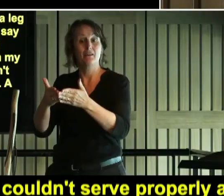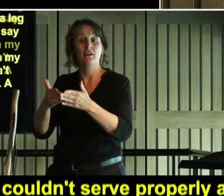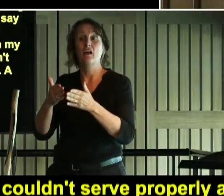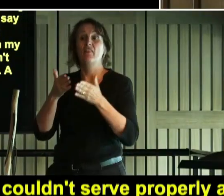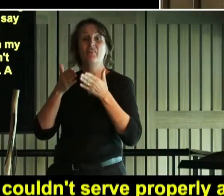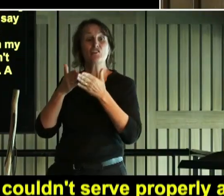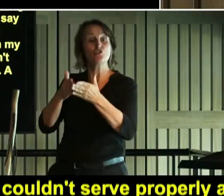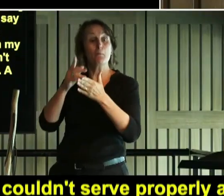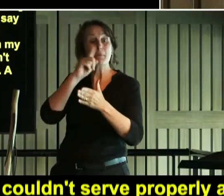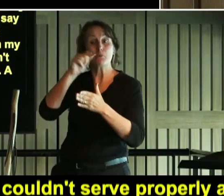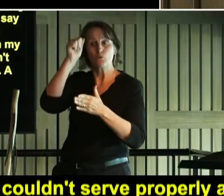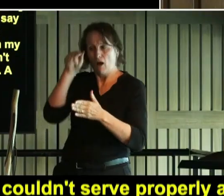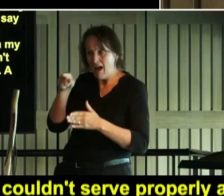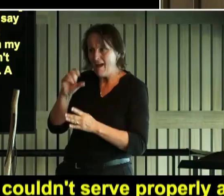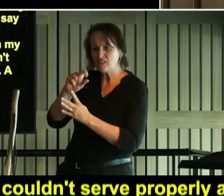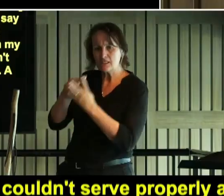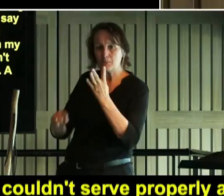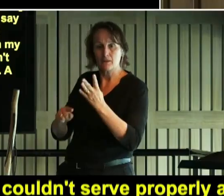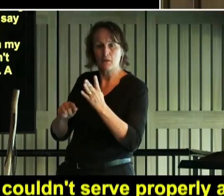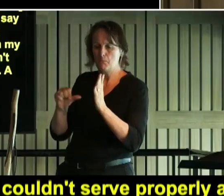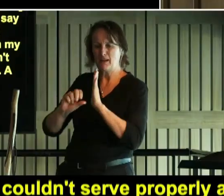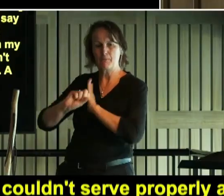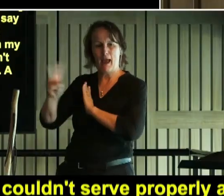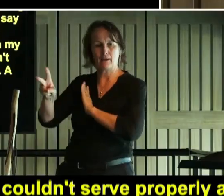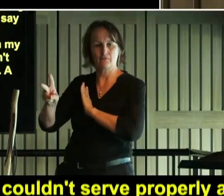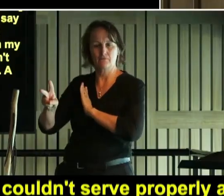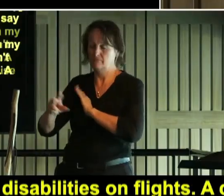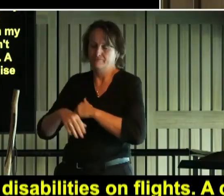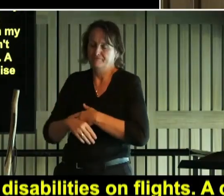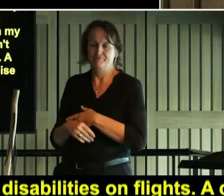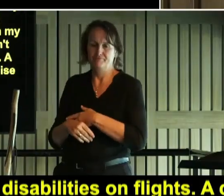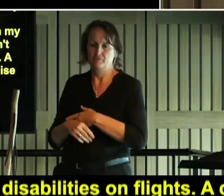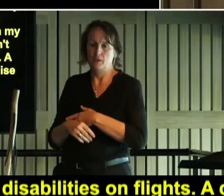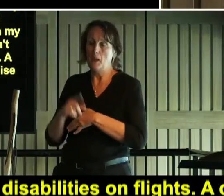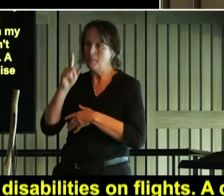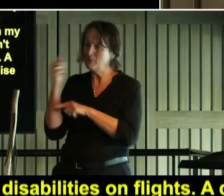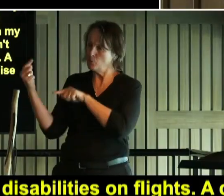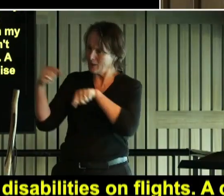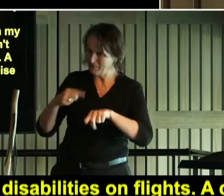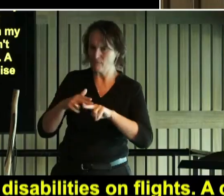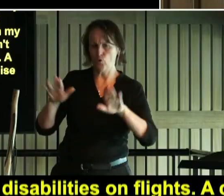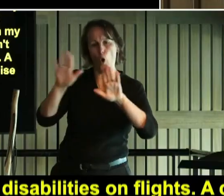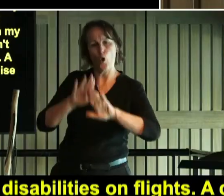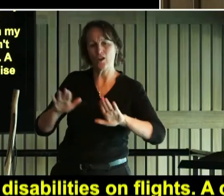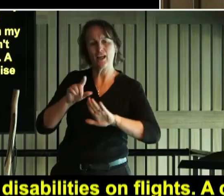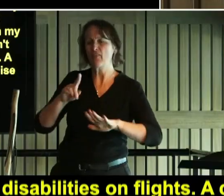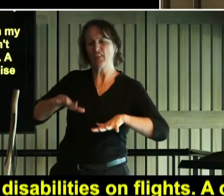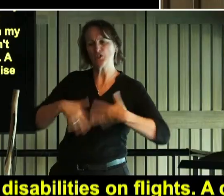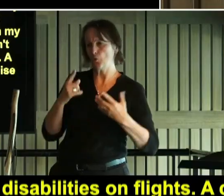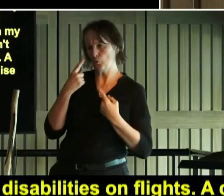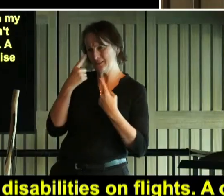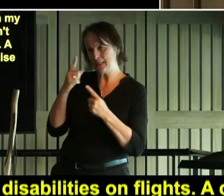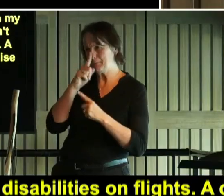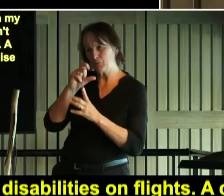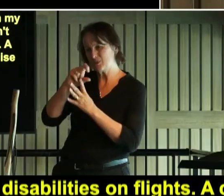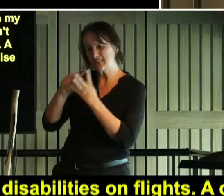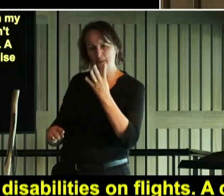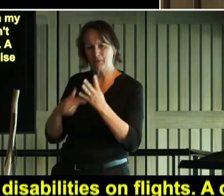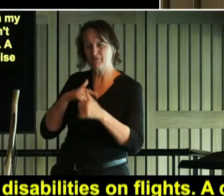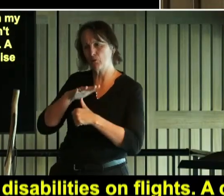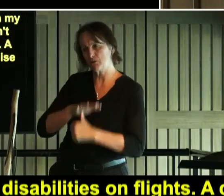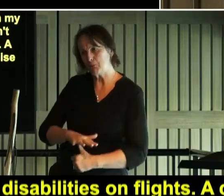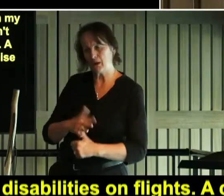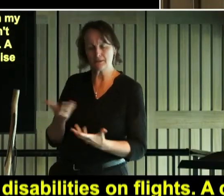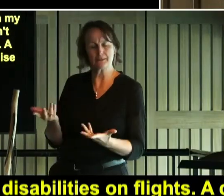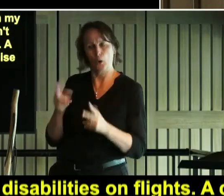found out that they had disabilities and refunded them their fares, because they said, people come on these ships for a holiday, they don't want people with disabilities, it brings down the